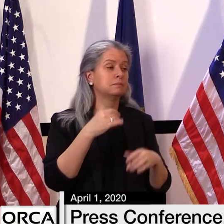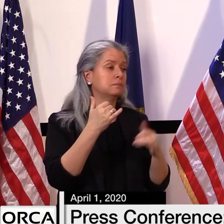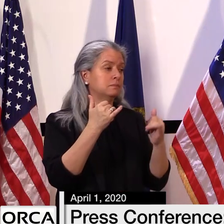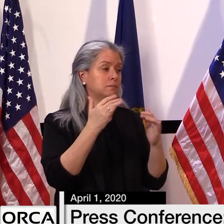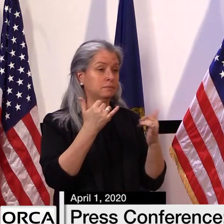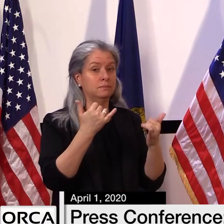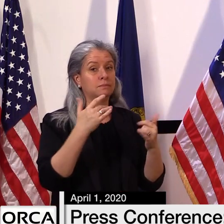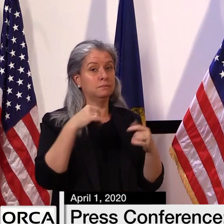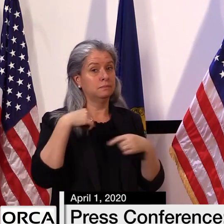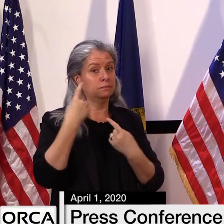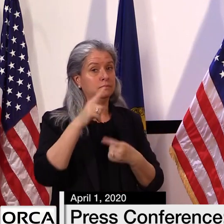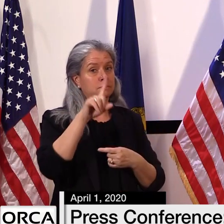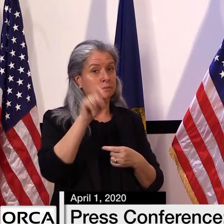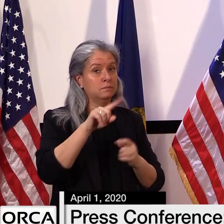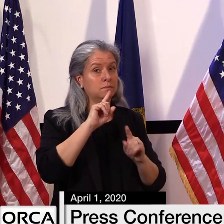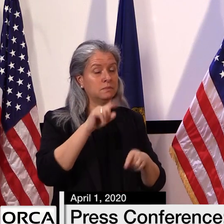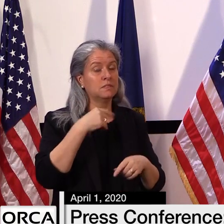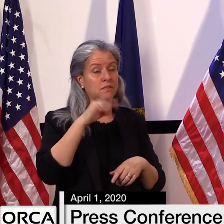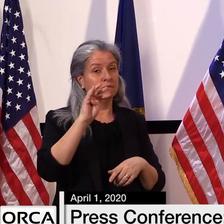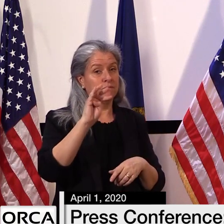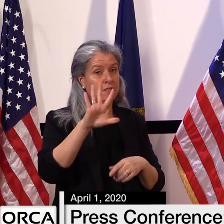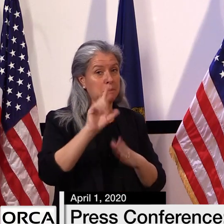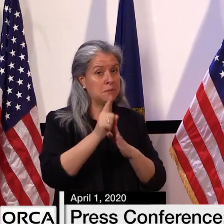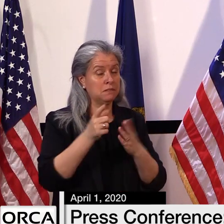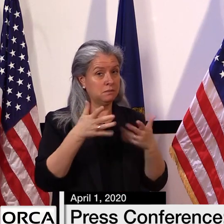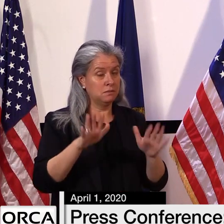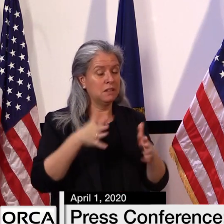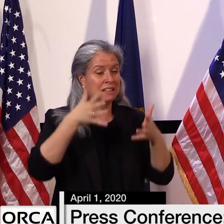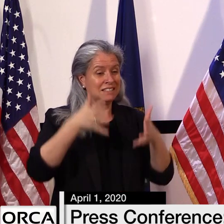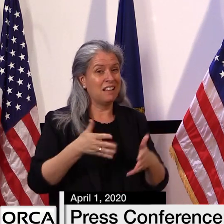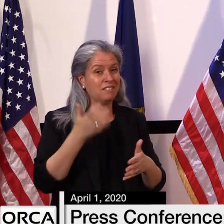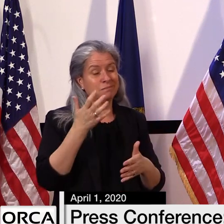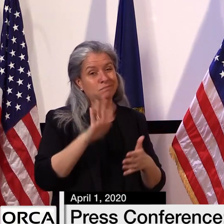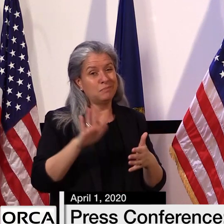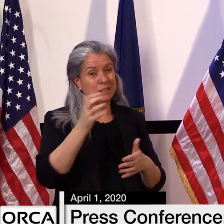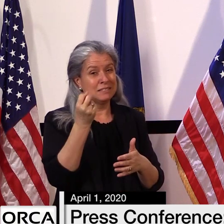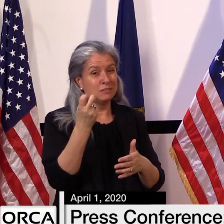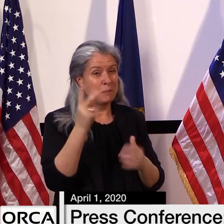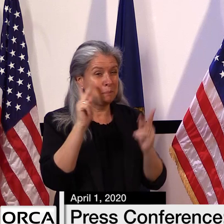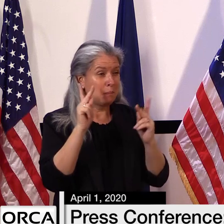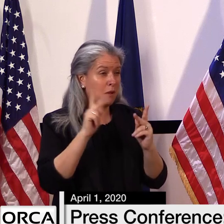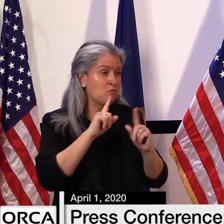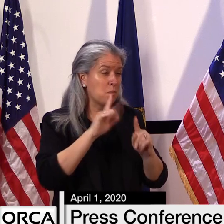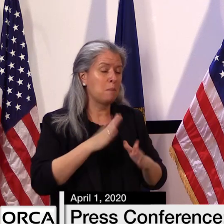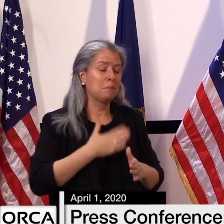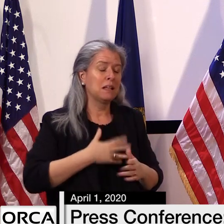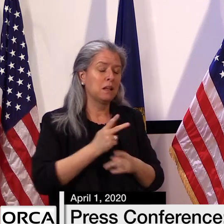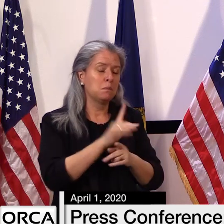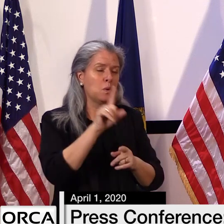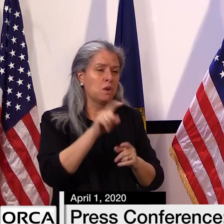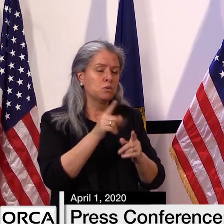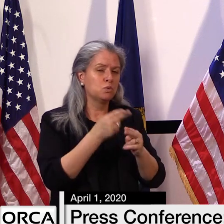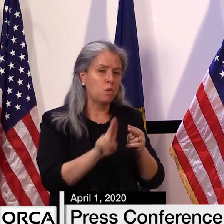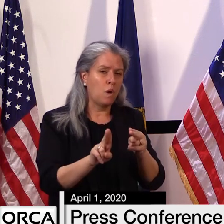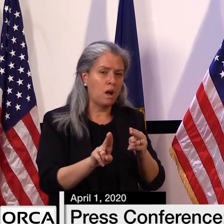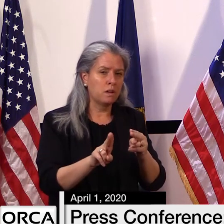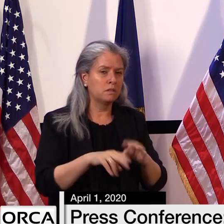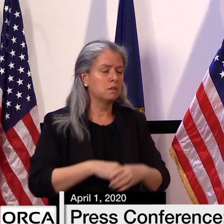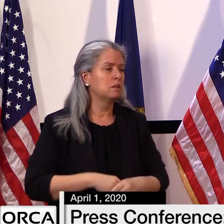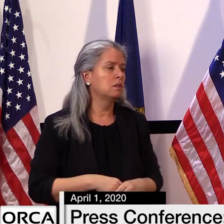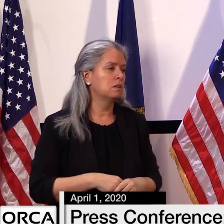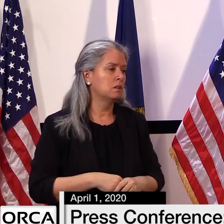45 minutes into questioning, and we still have a dozen reporters on the line. So if you please keep your questions short. If you have